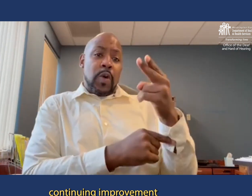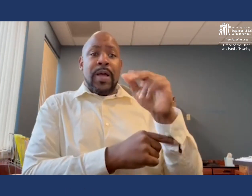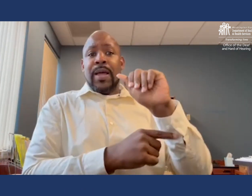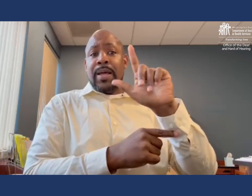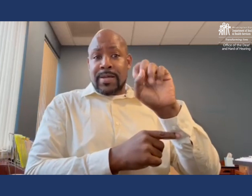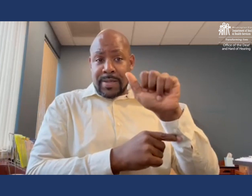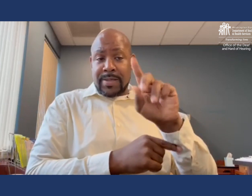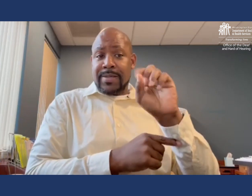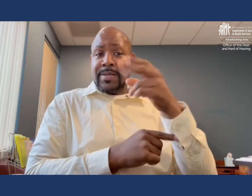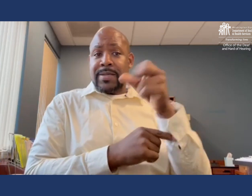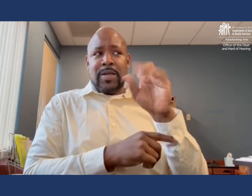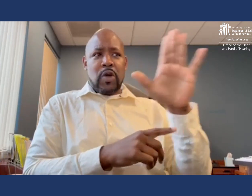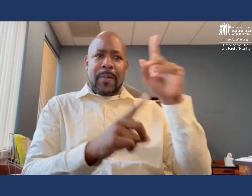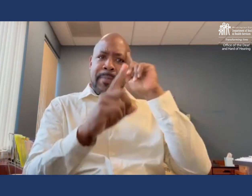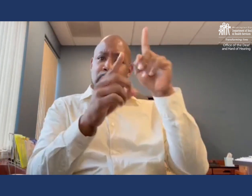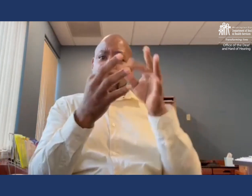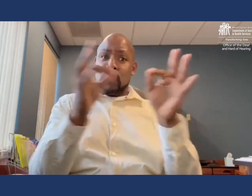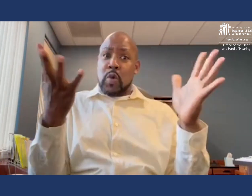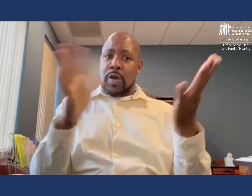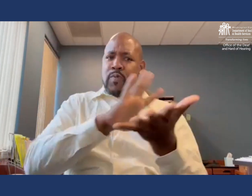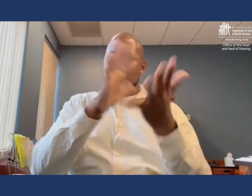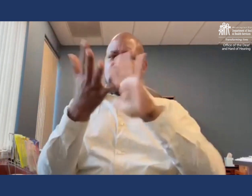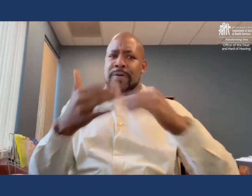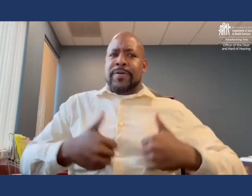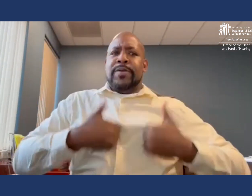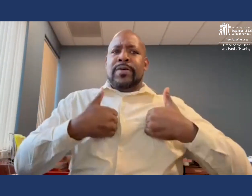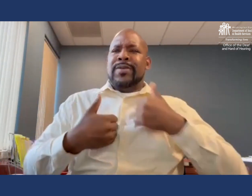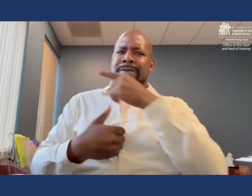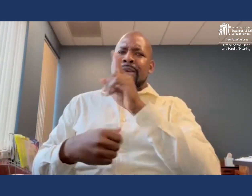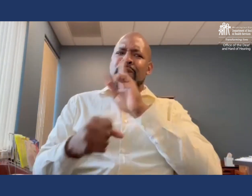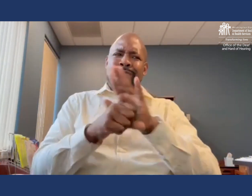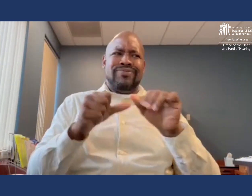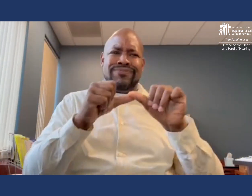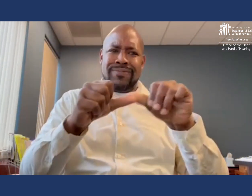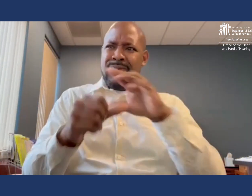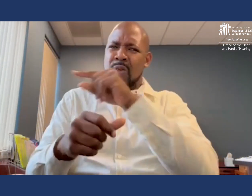to transform lives as she trains, educates, and offers her services is outstanding.